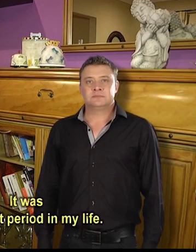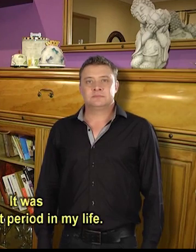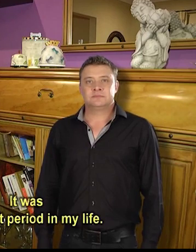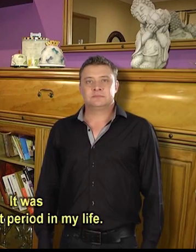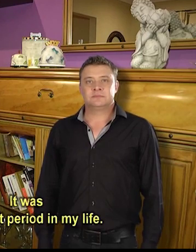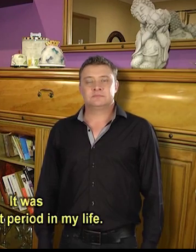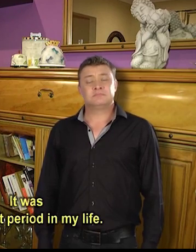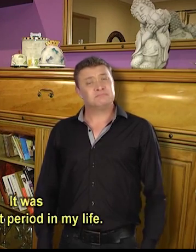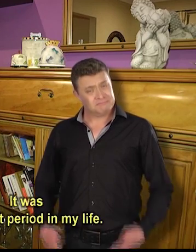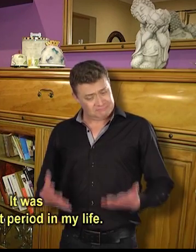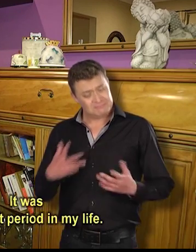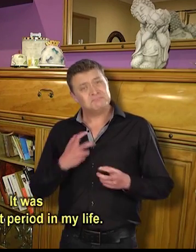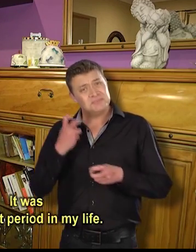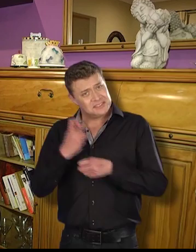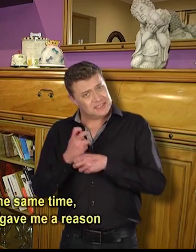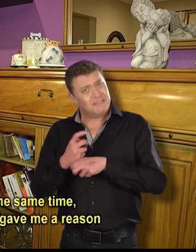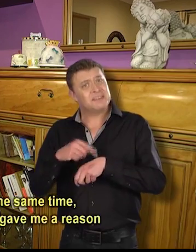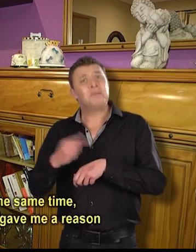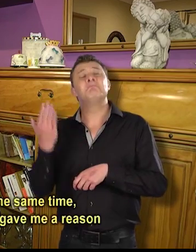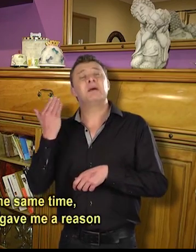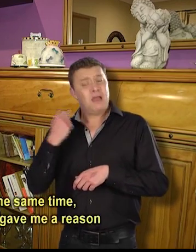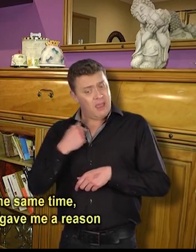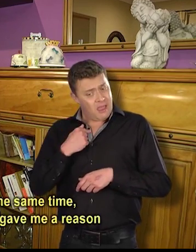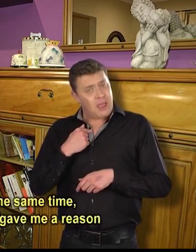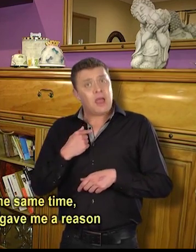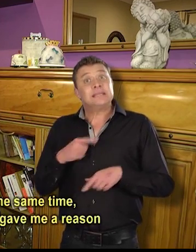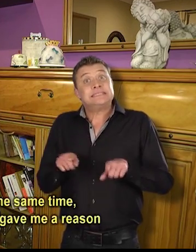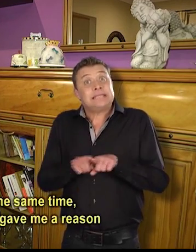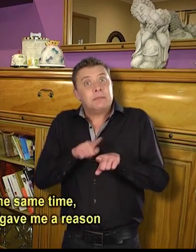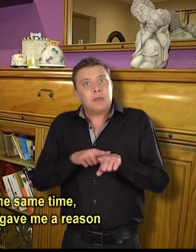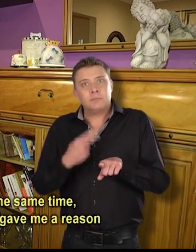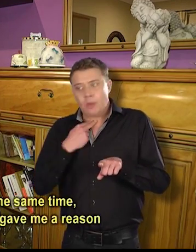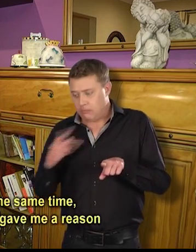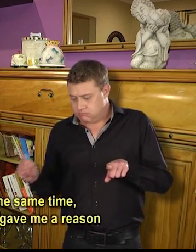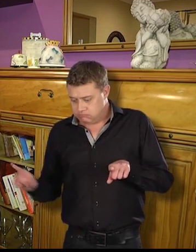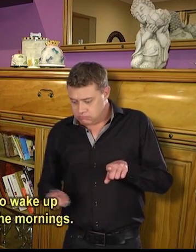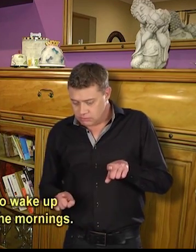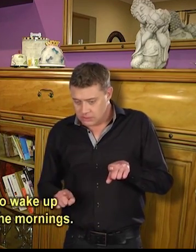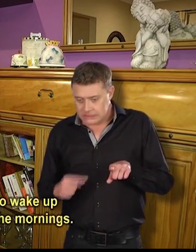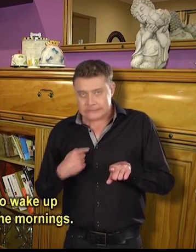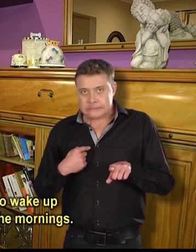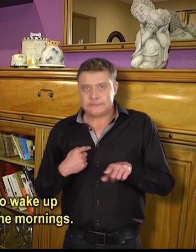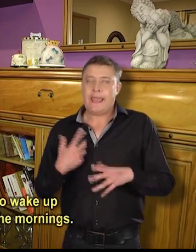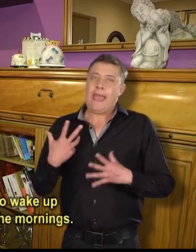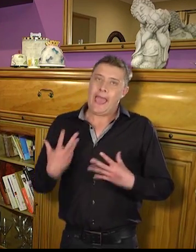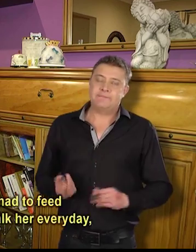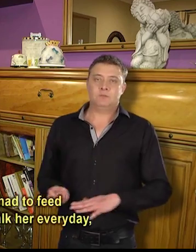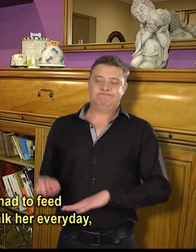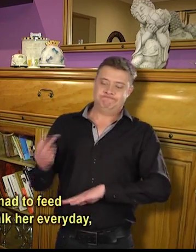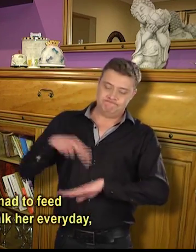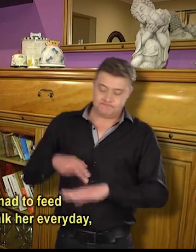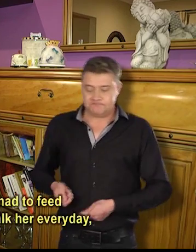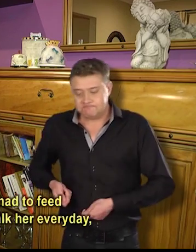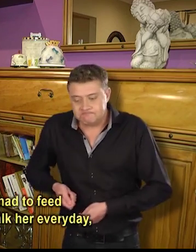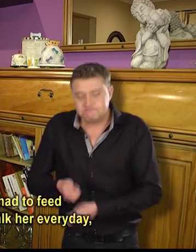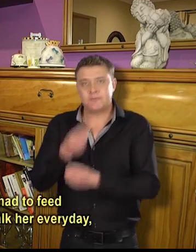Well, it was the most difficult period in my life, and at the same time when I had London, it gave me a reason to wake up every morning. I had to feed